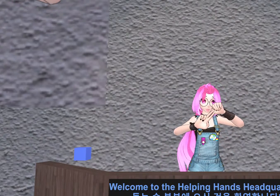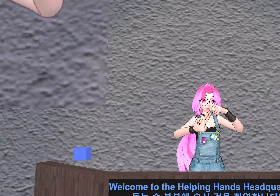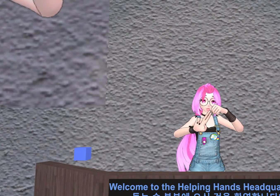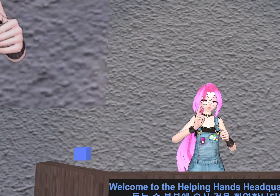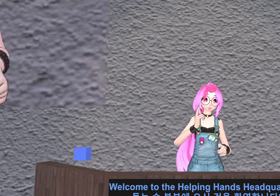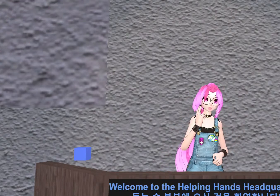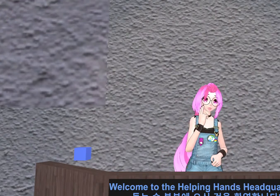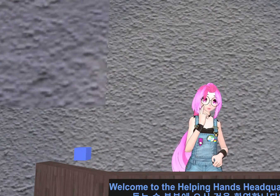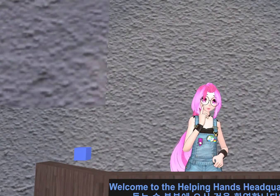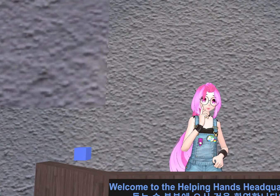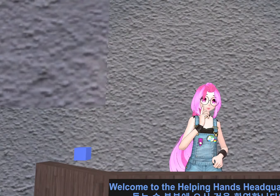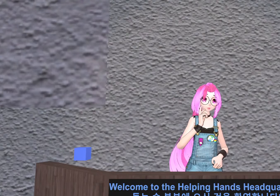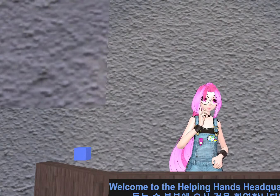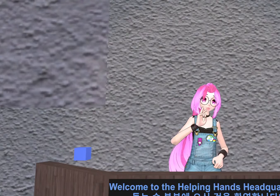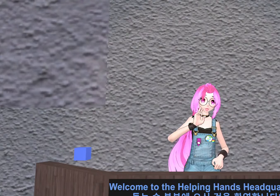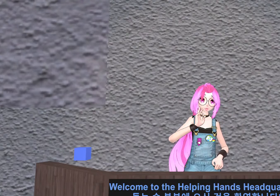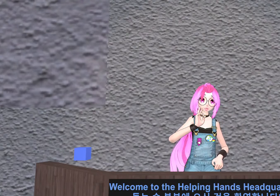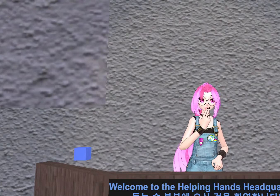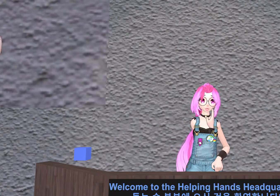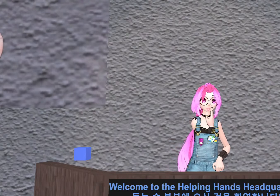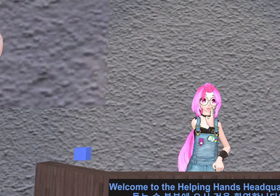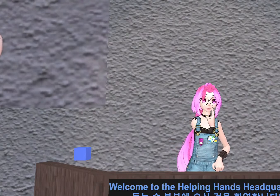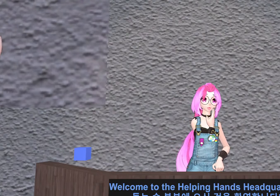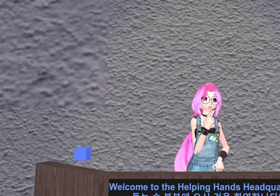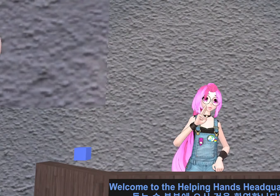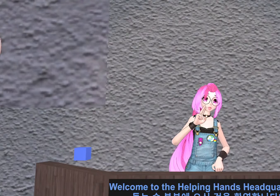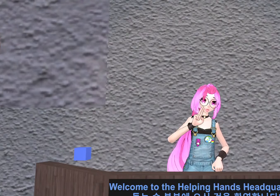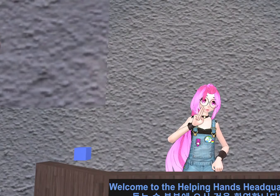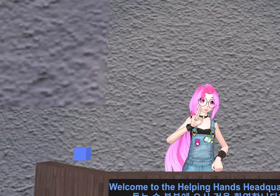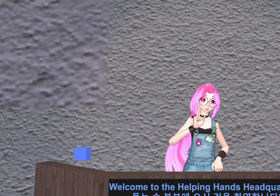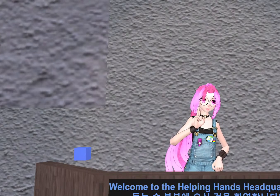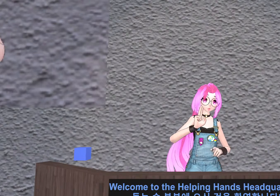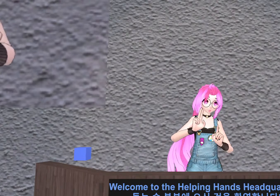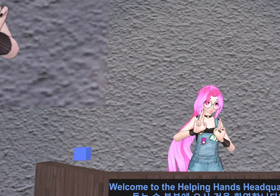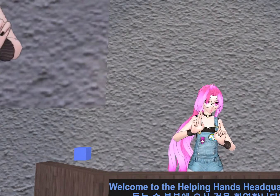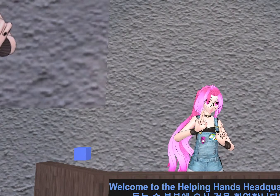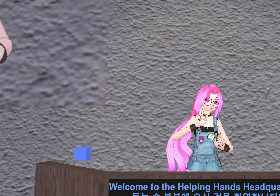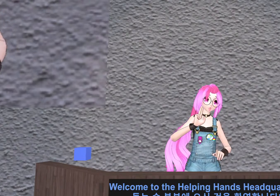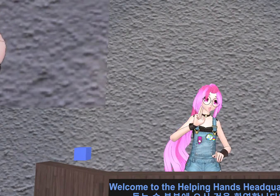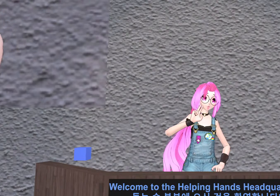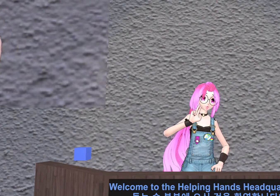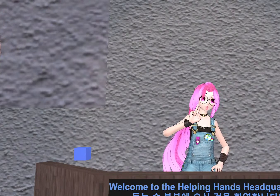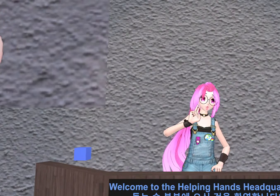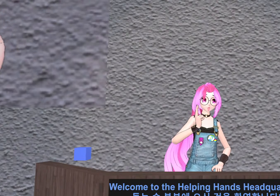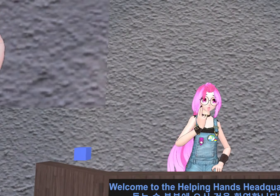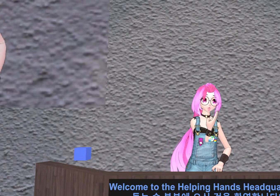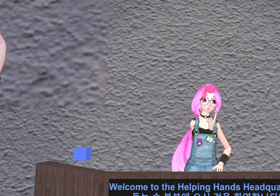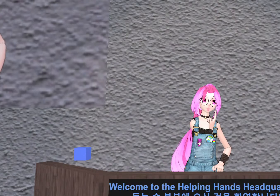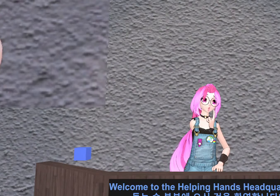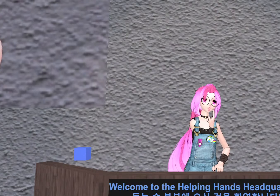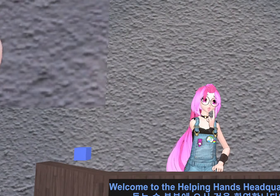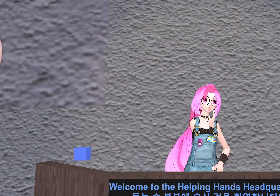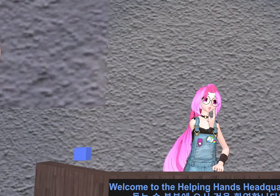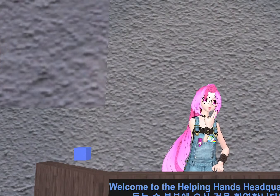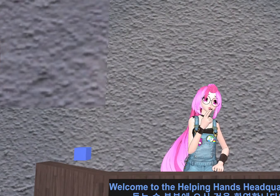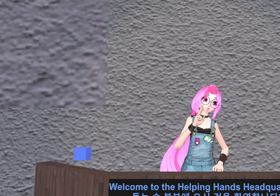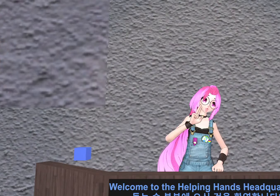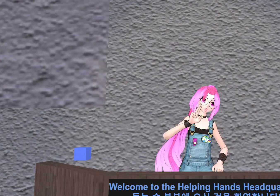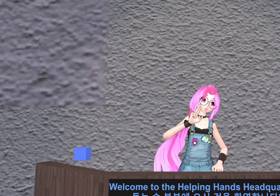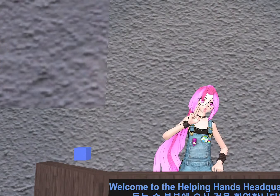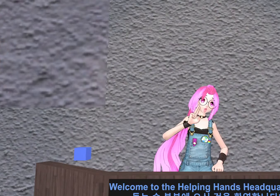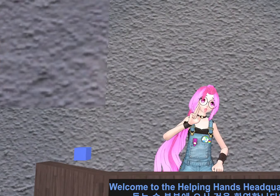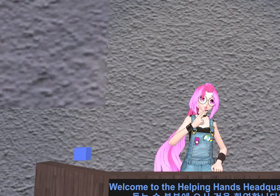sign except with the R hand. And you're kind of kissing. But you want to make sure that you're doing a